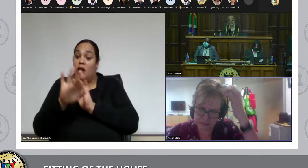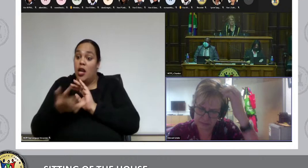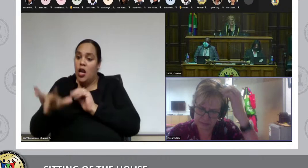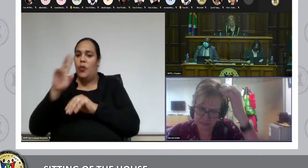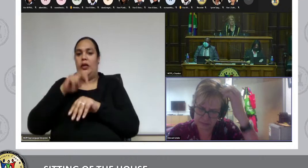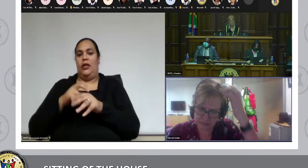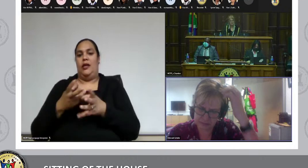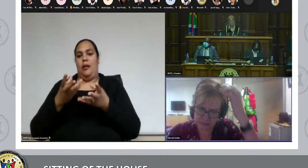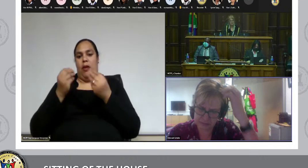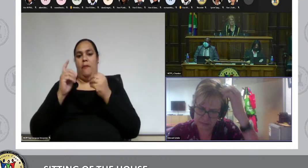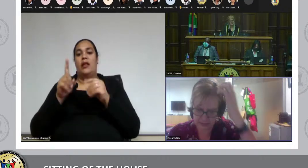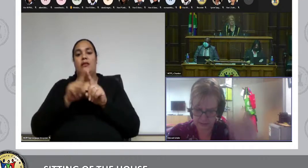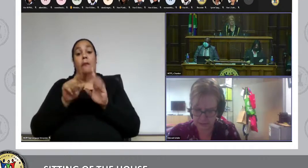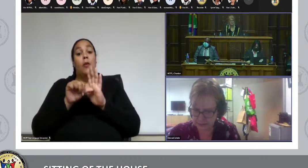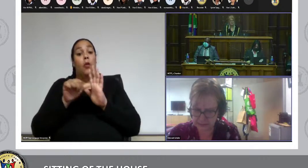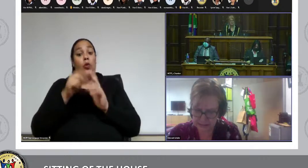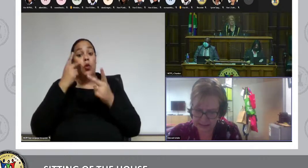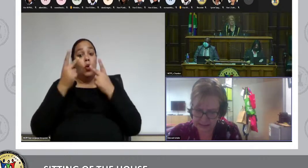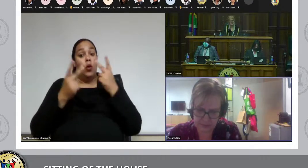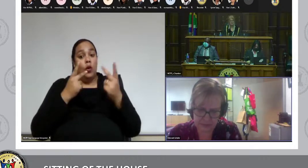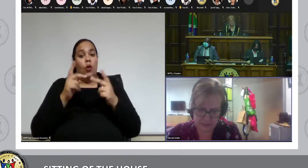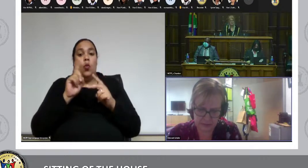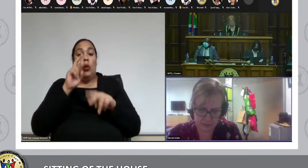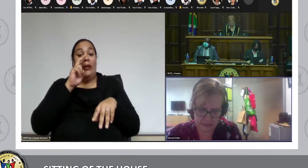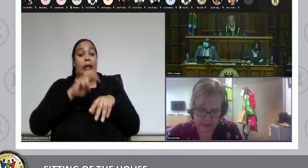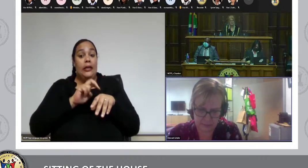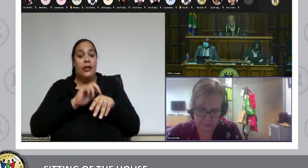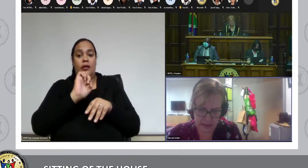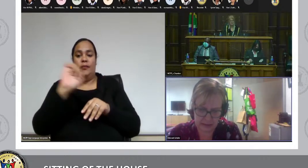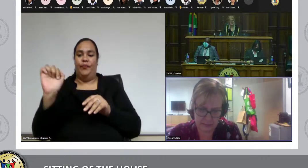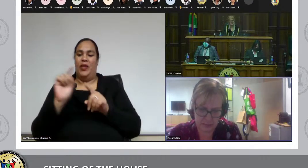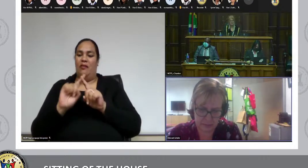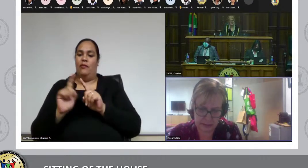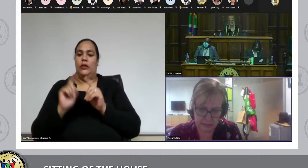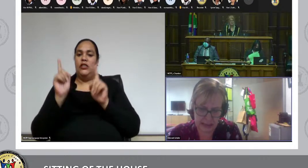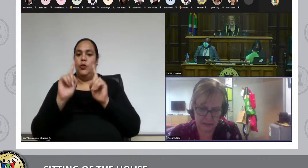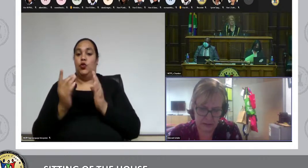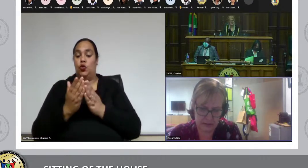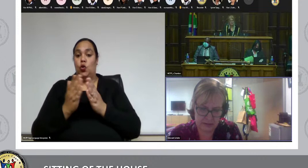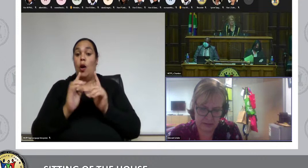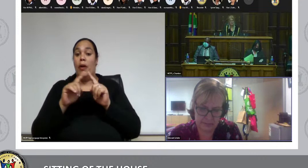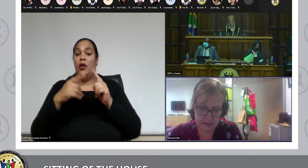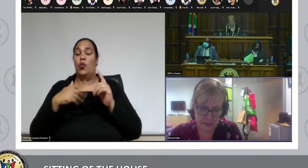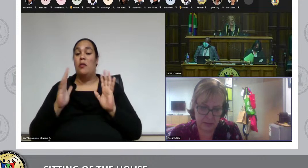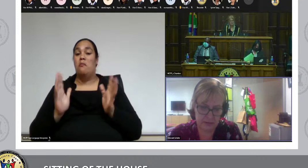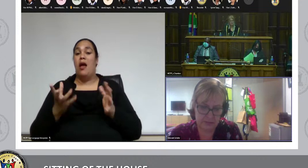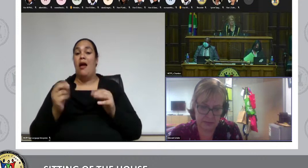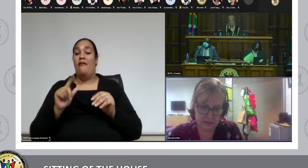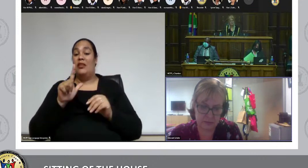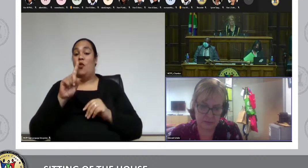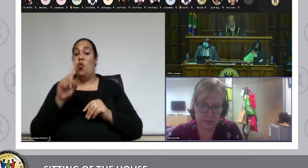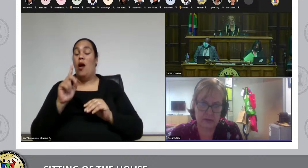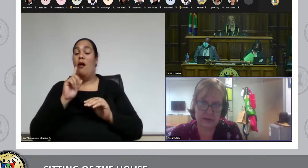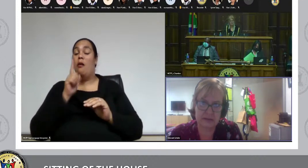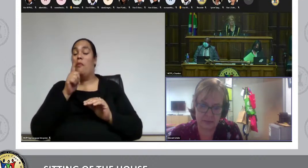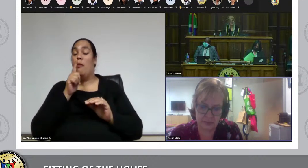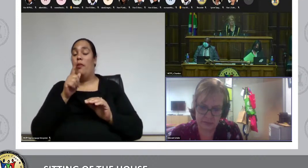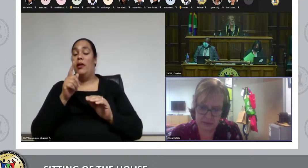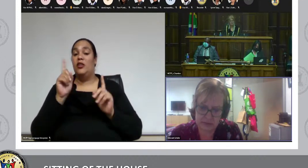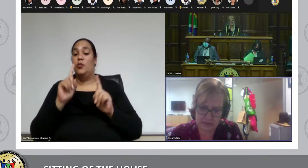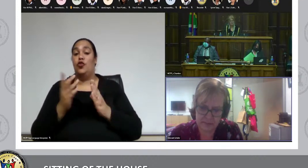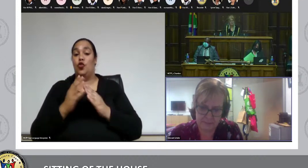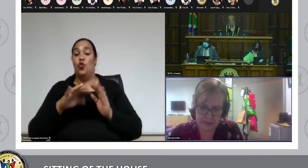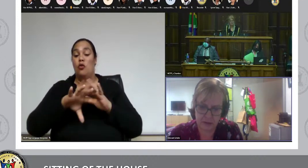It's also important to look at, the needs of the special schools. We had only 71 public special schools across the